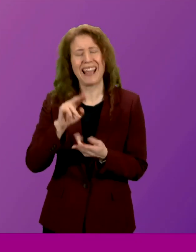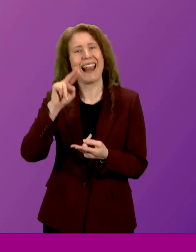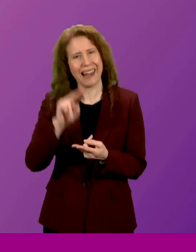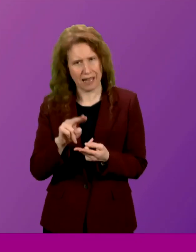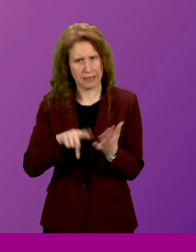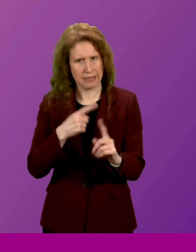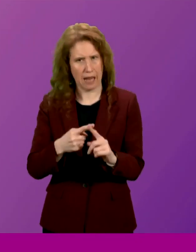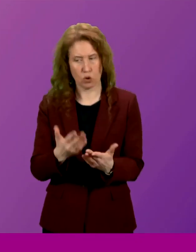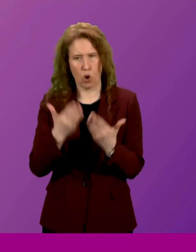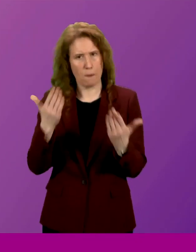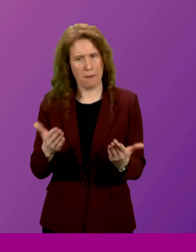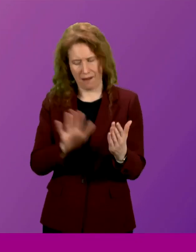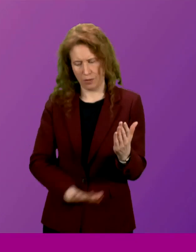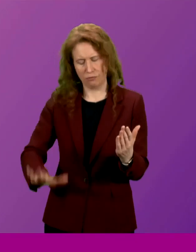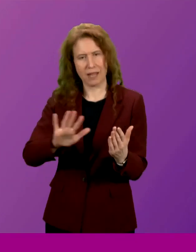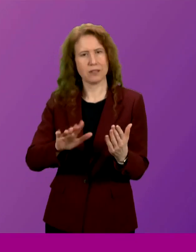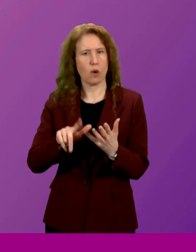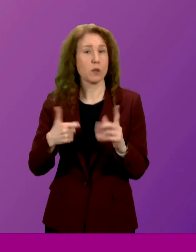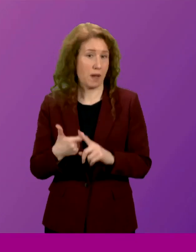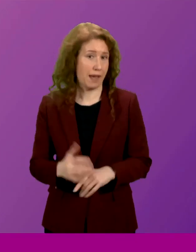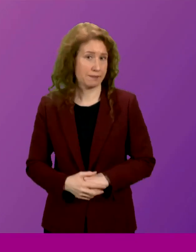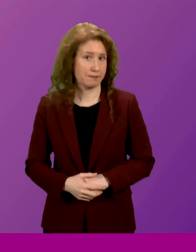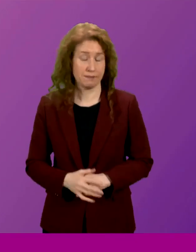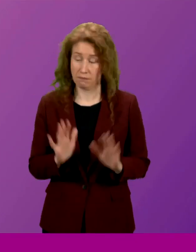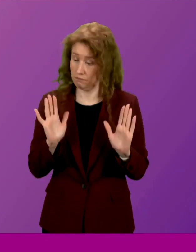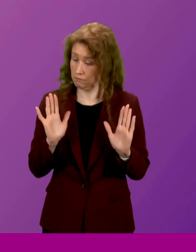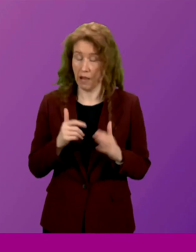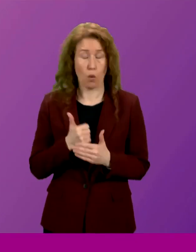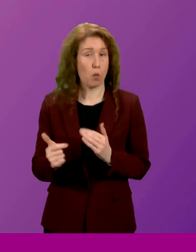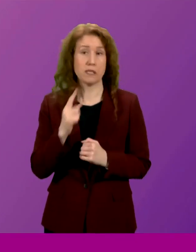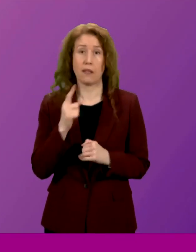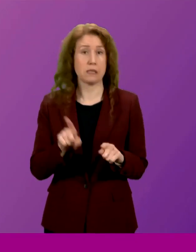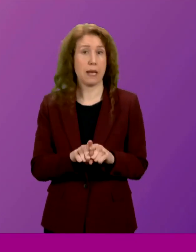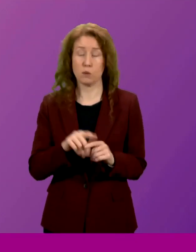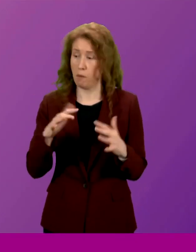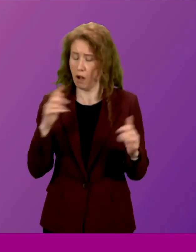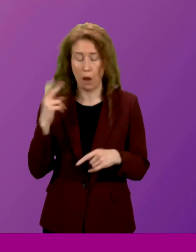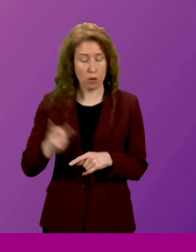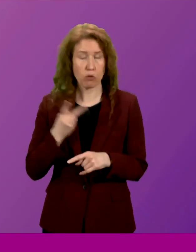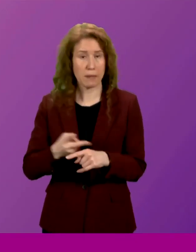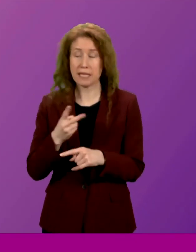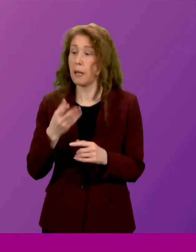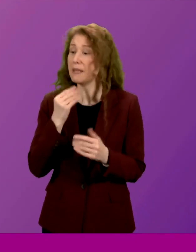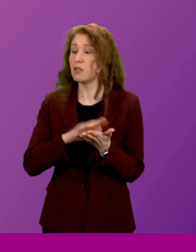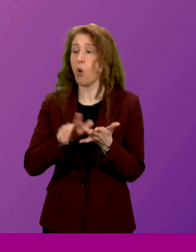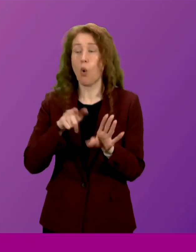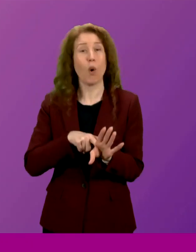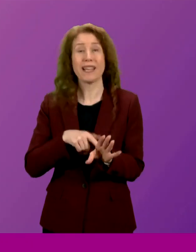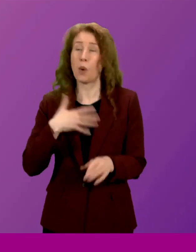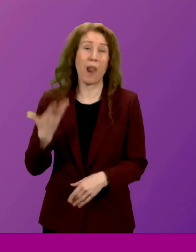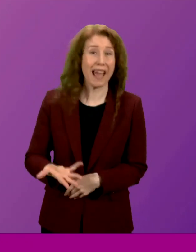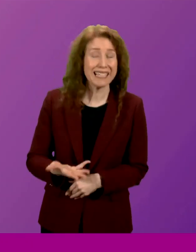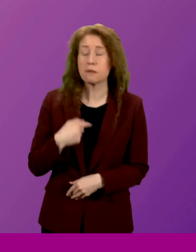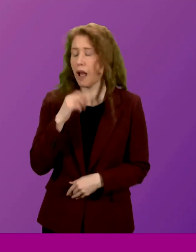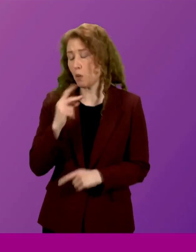in taxation than if they lived in the rest of the United Kingdom. And that's what I've always said to Parliament, and I'll keep on saying it. Mr Hoy might not like it, but I'm